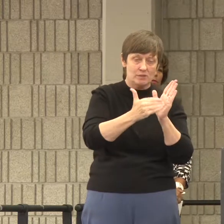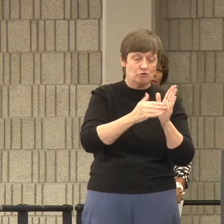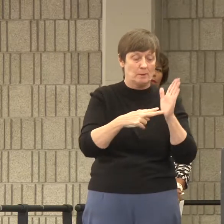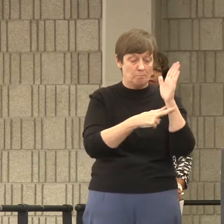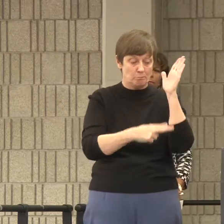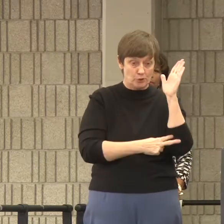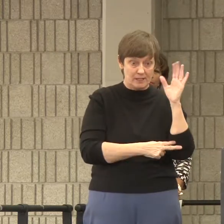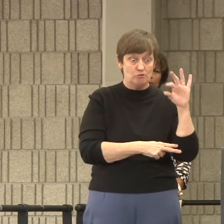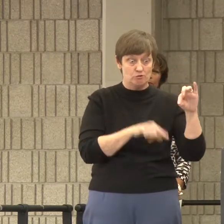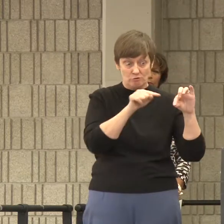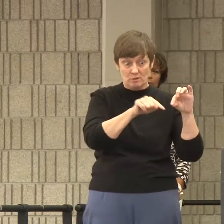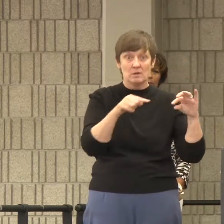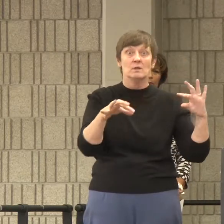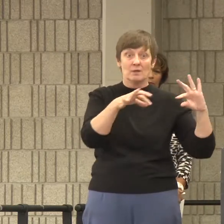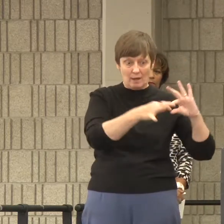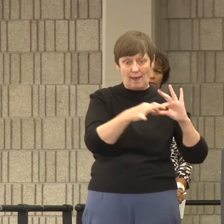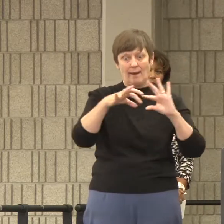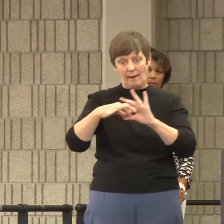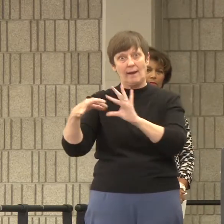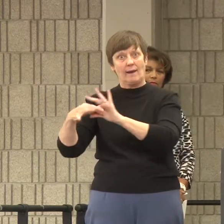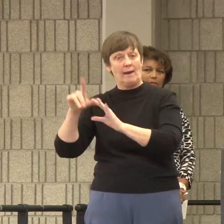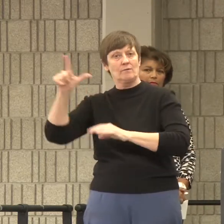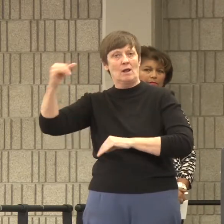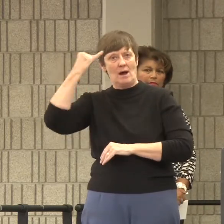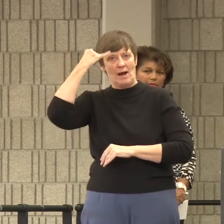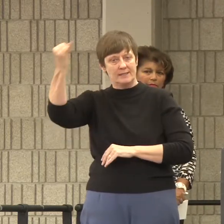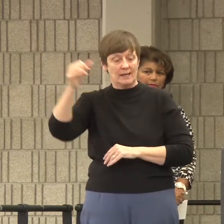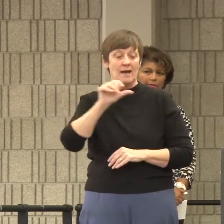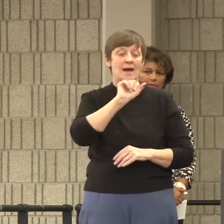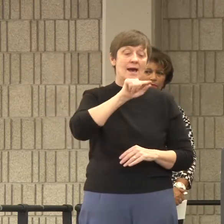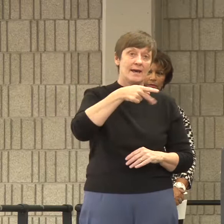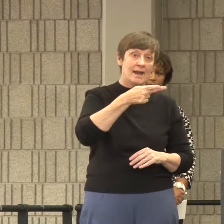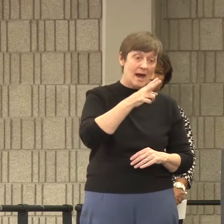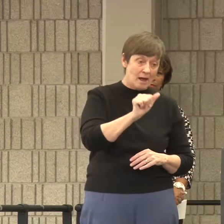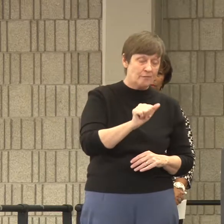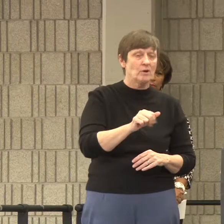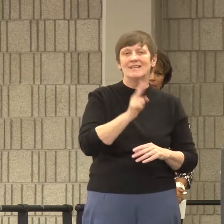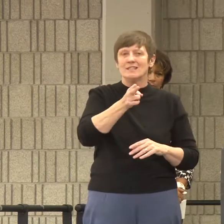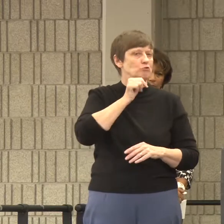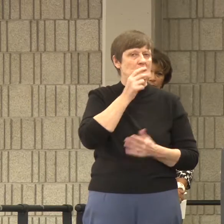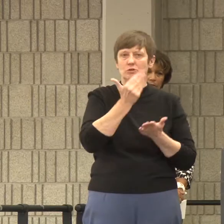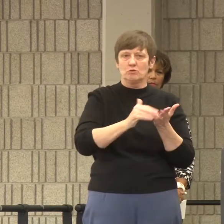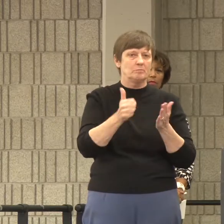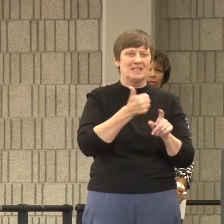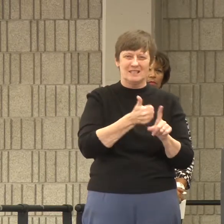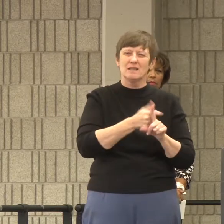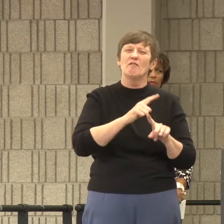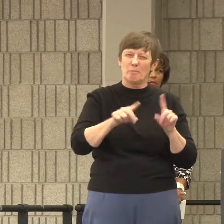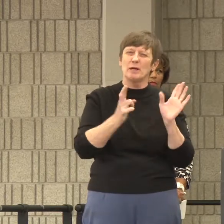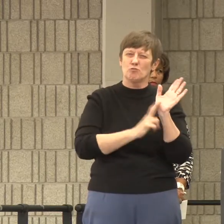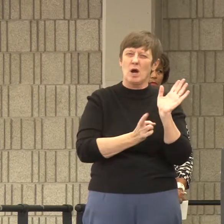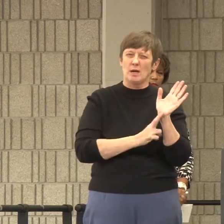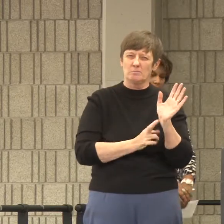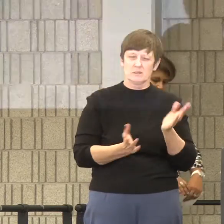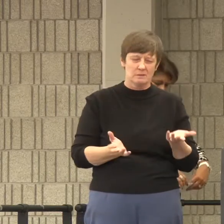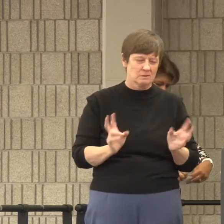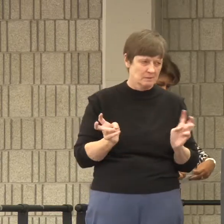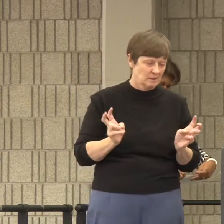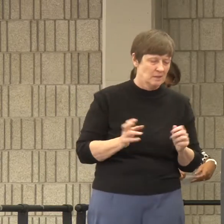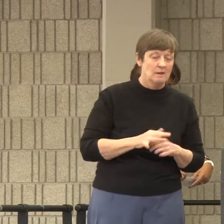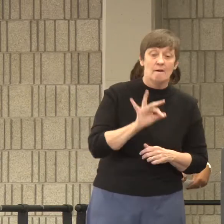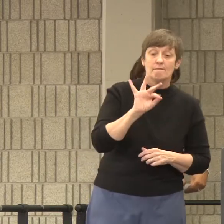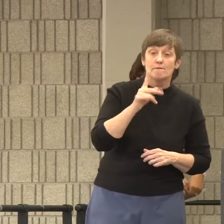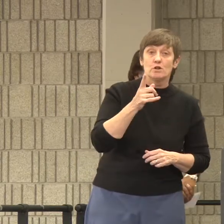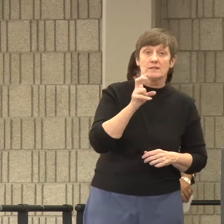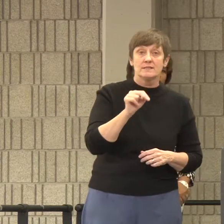bridges for related ideas. Anaphora is the repetition of the notion history doesn't repeat itself, but it does rhyme. Ferguson,